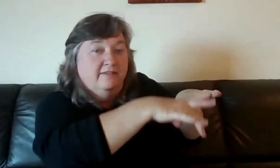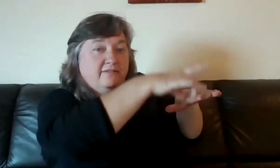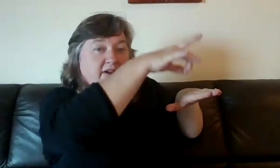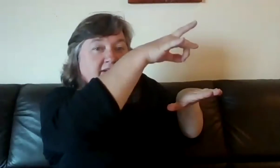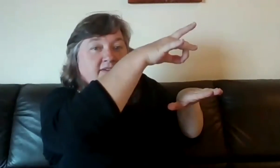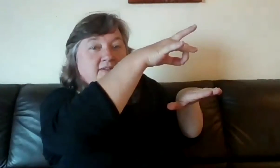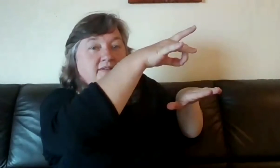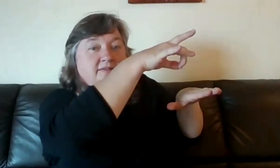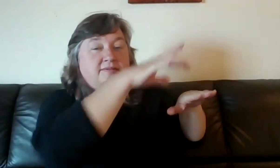Find.